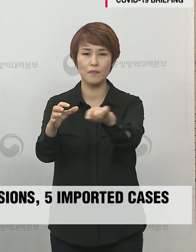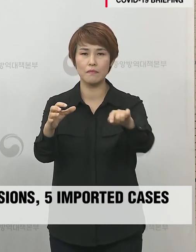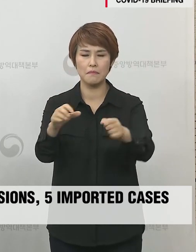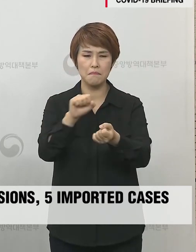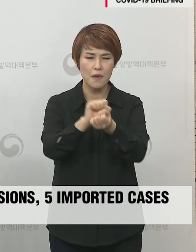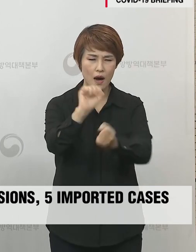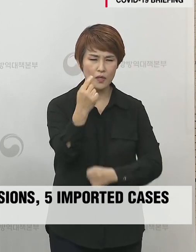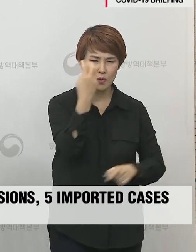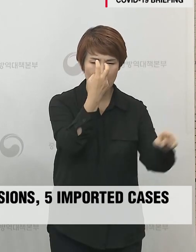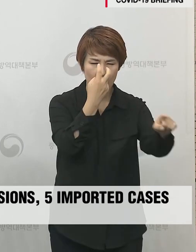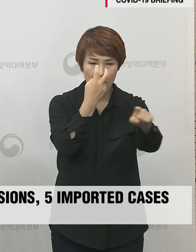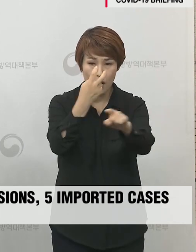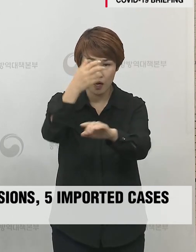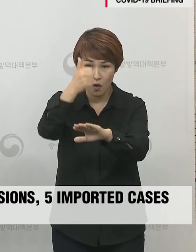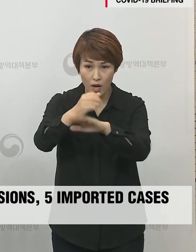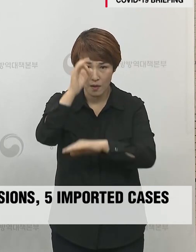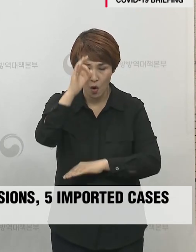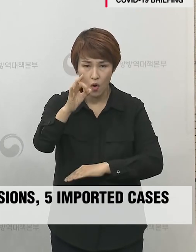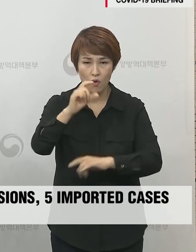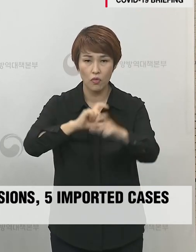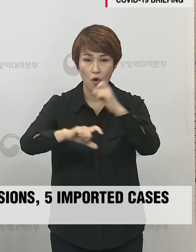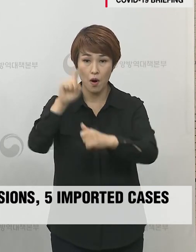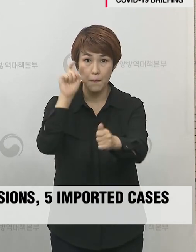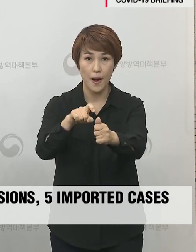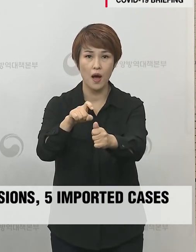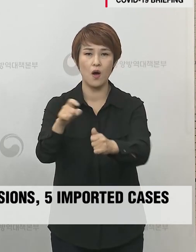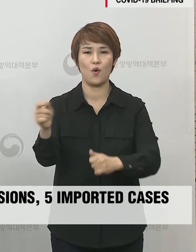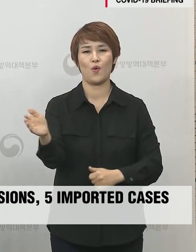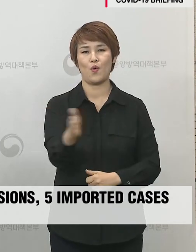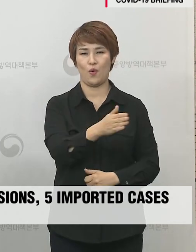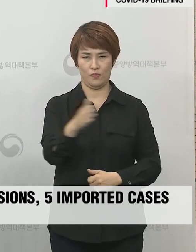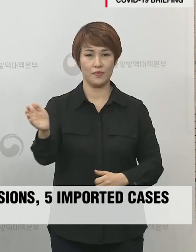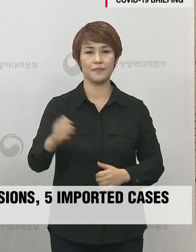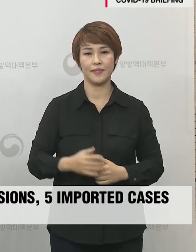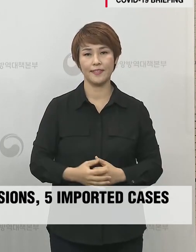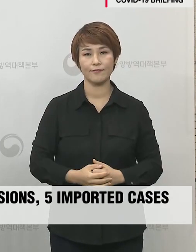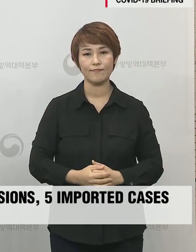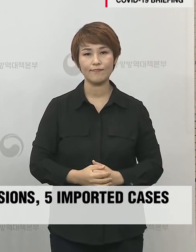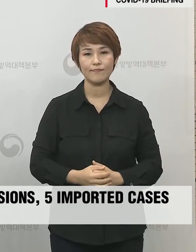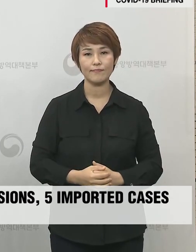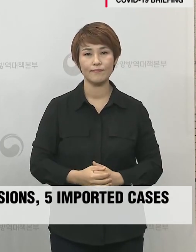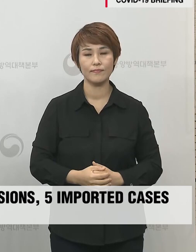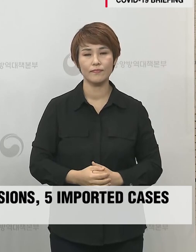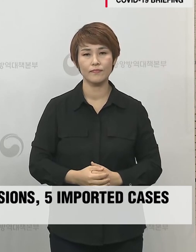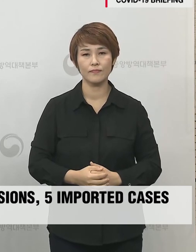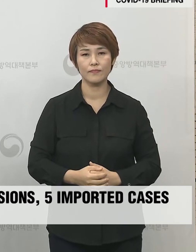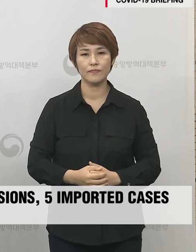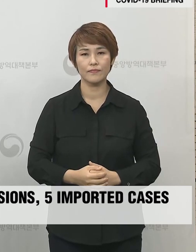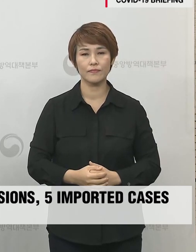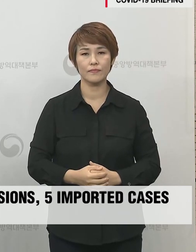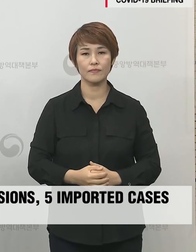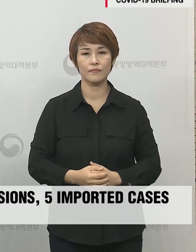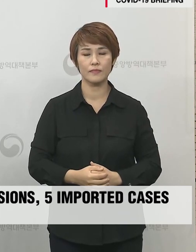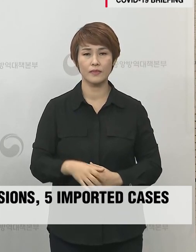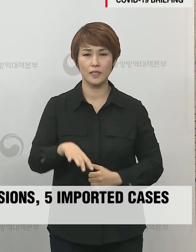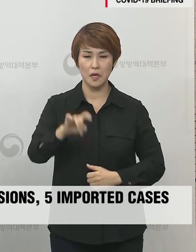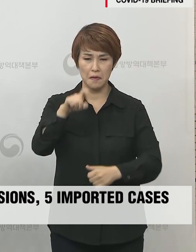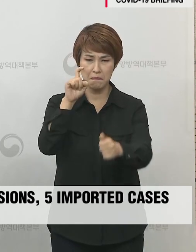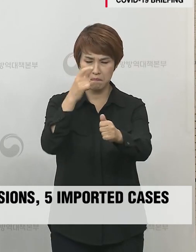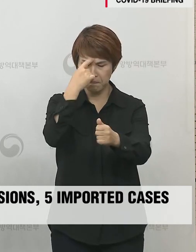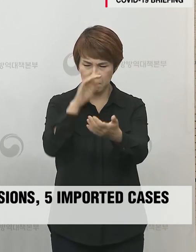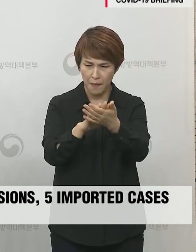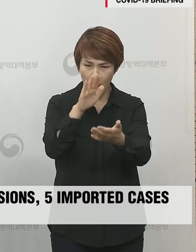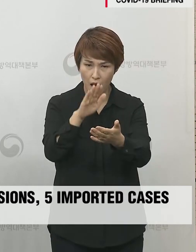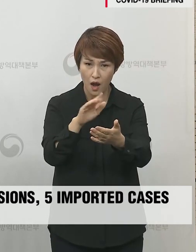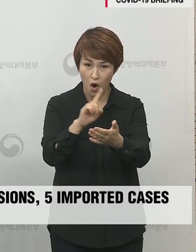meeting held at Yeouido Han River area, we do not have additional cases as of yet. And